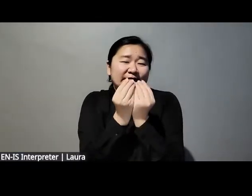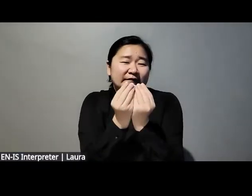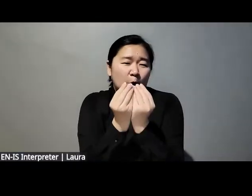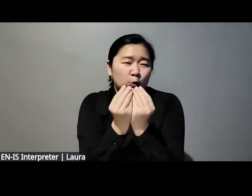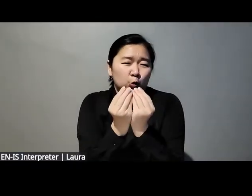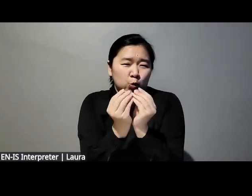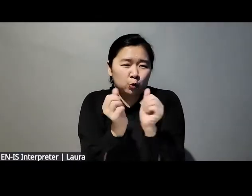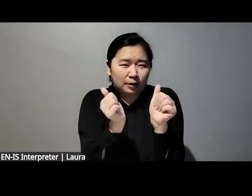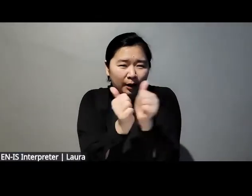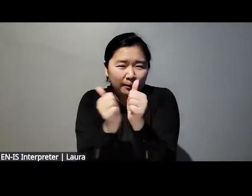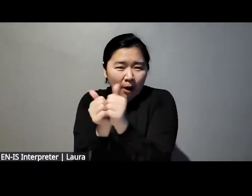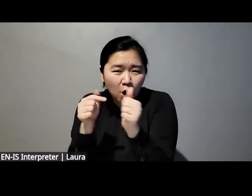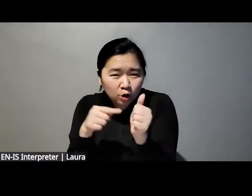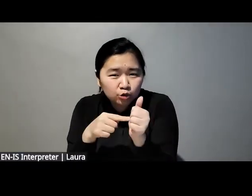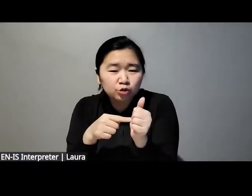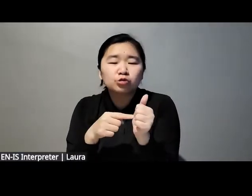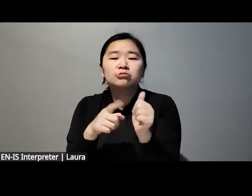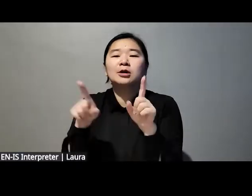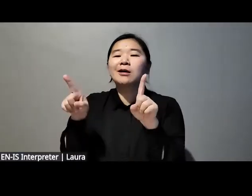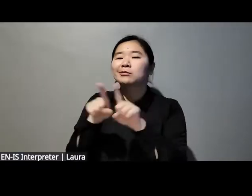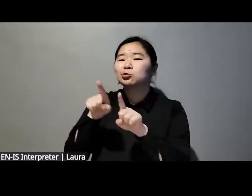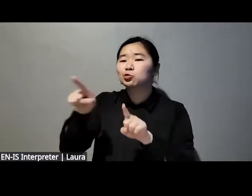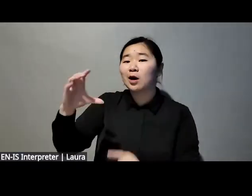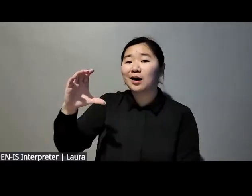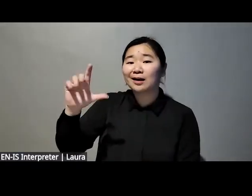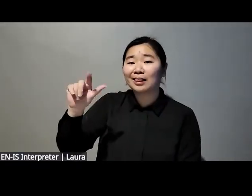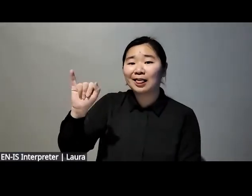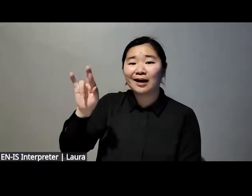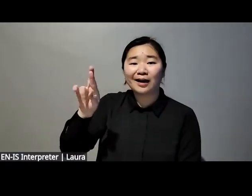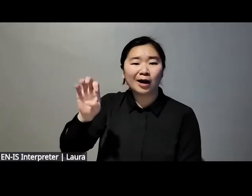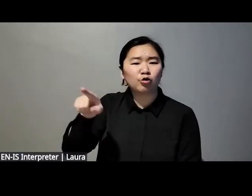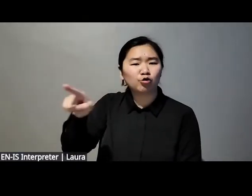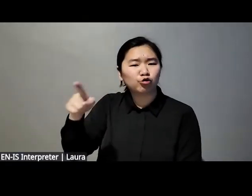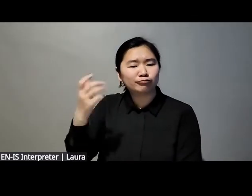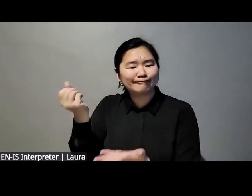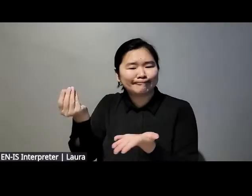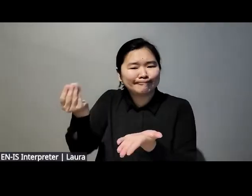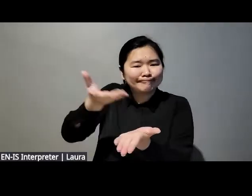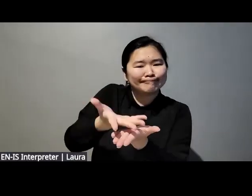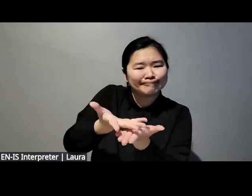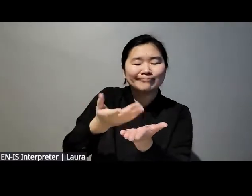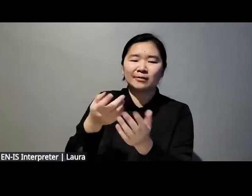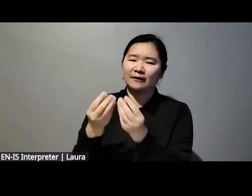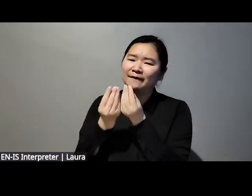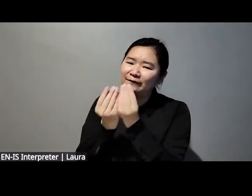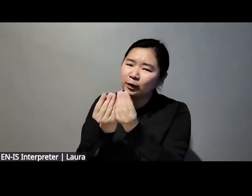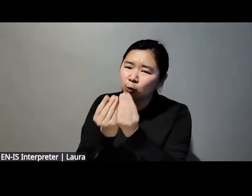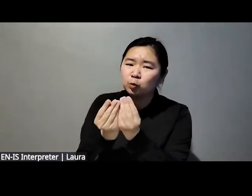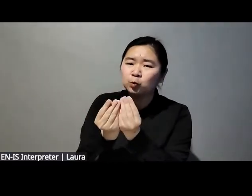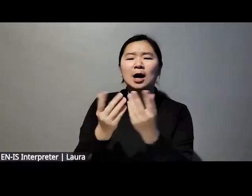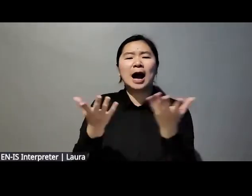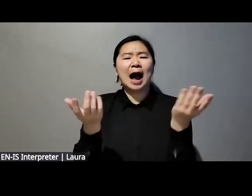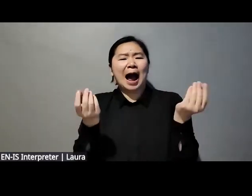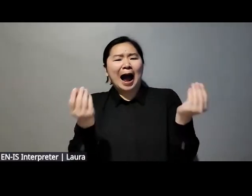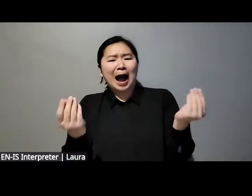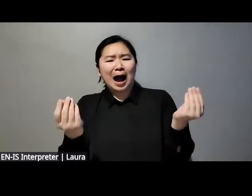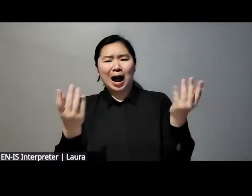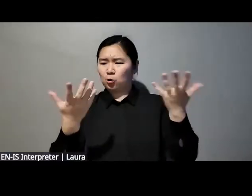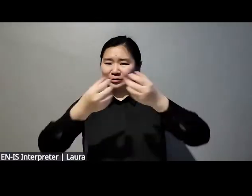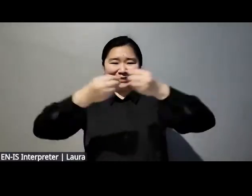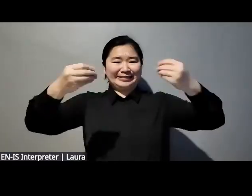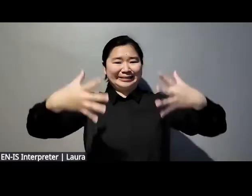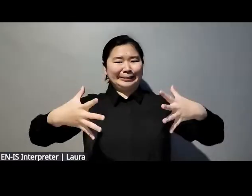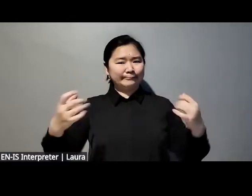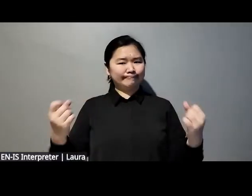Studies. I wanted to bring our attention to a key player that was discussed in today's